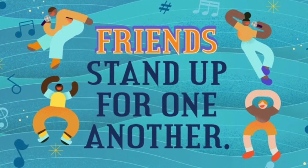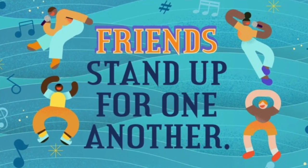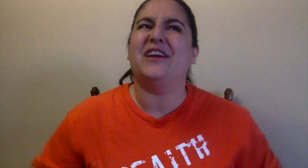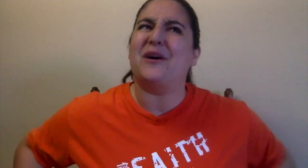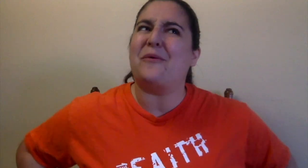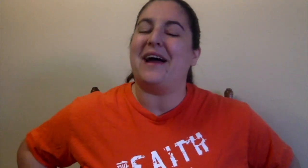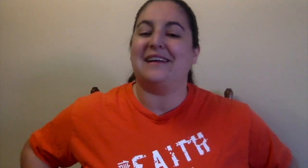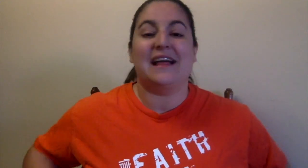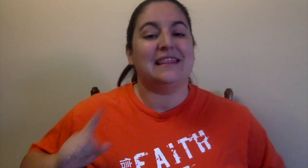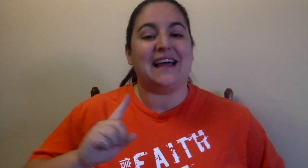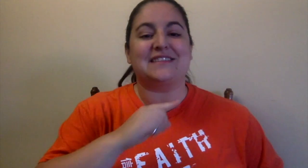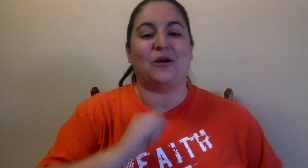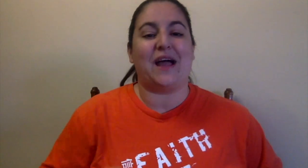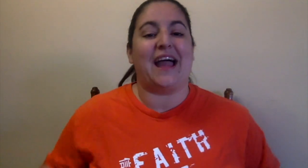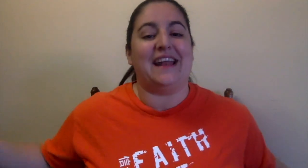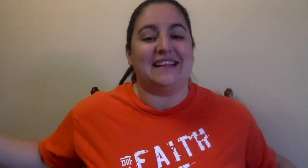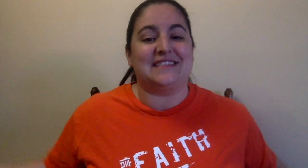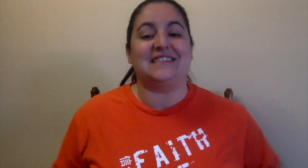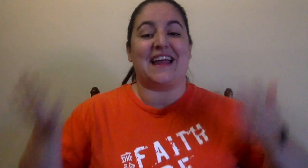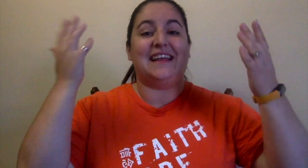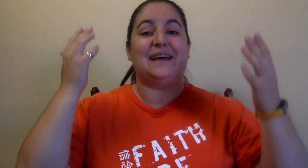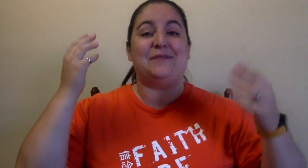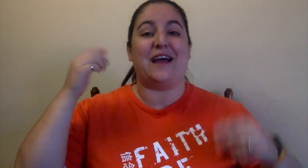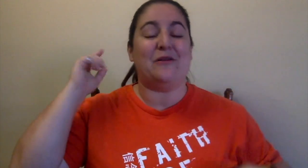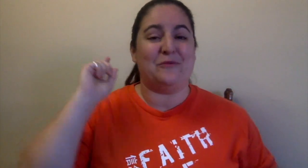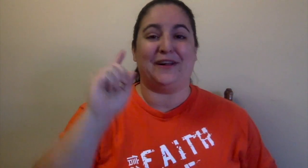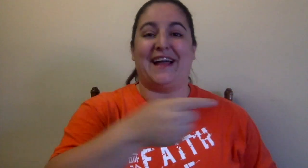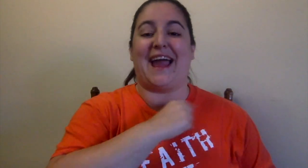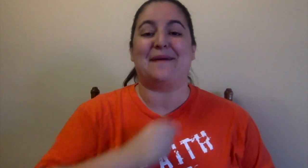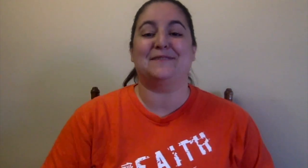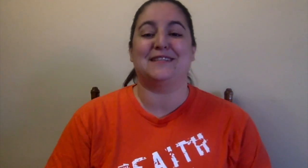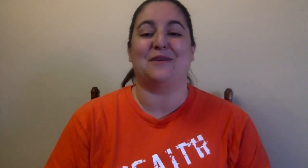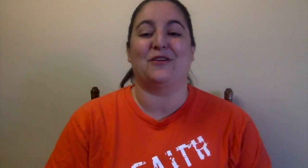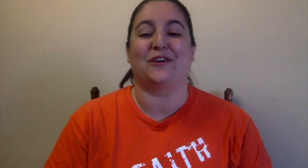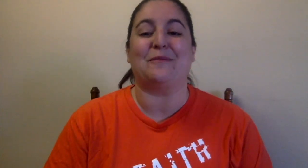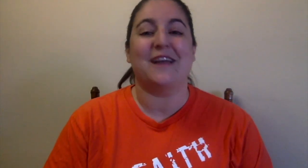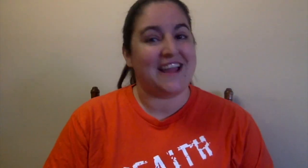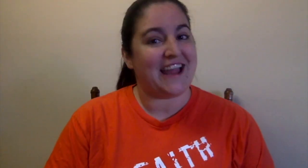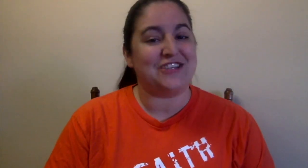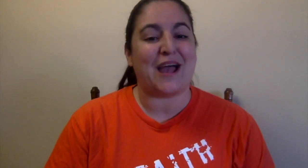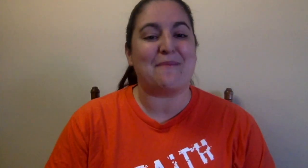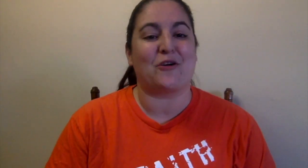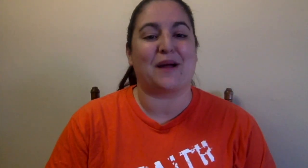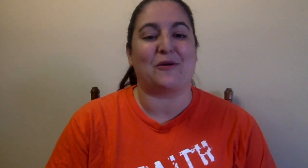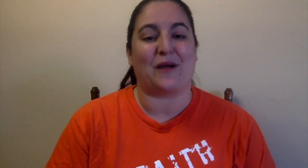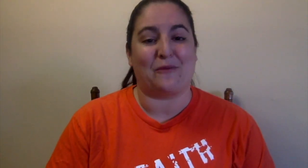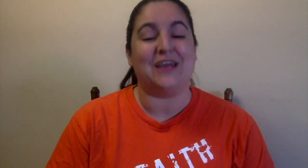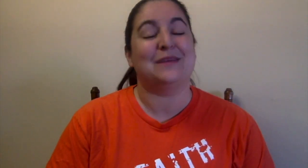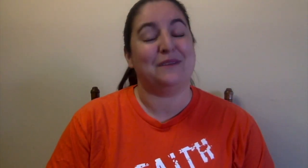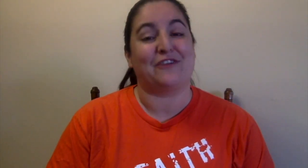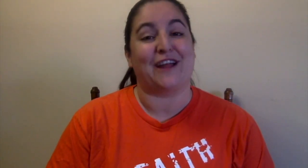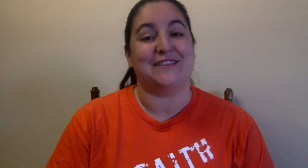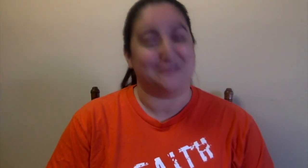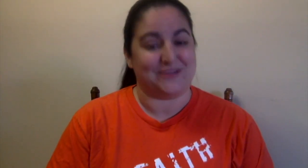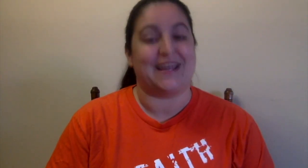to be treated. When you think about how you would want a friend to respond, that will make you want to stand up for